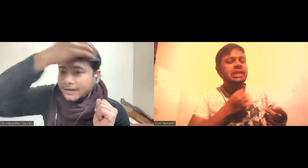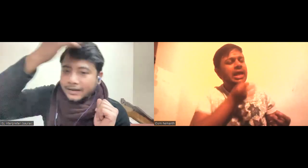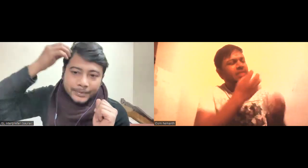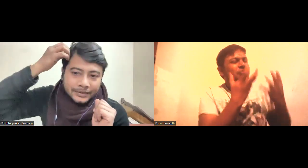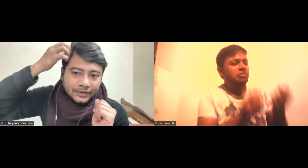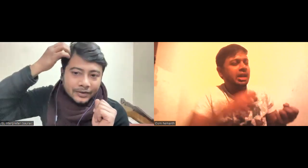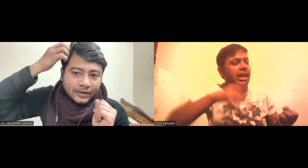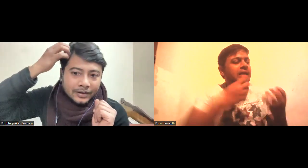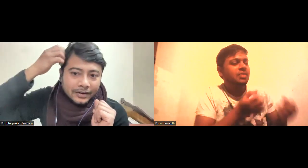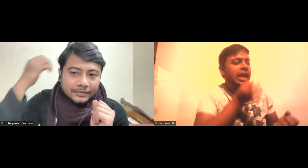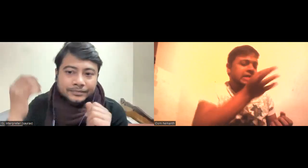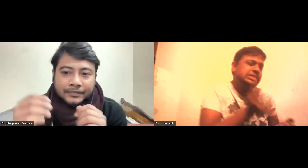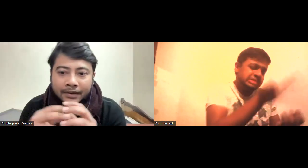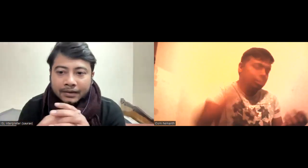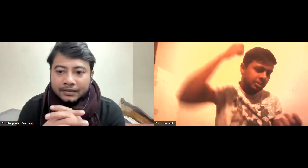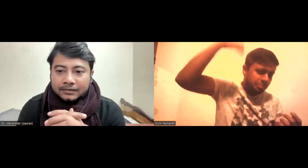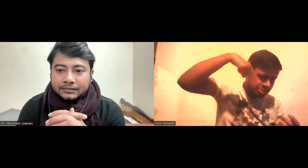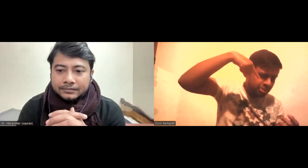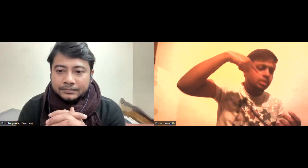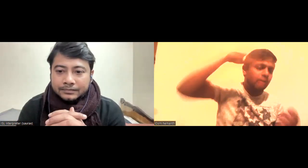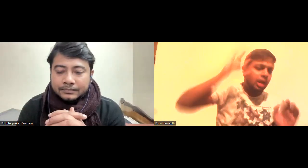is all made up, this is all not,